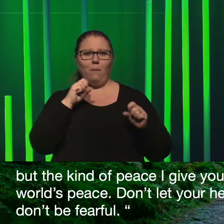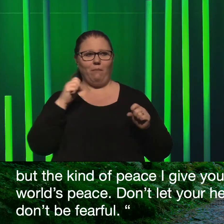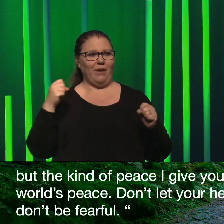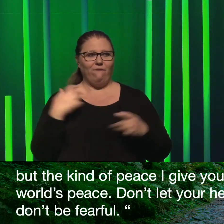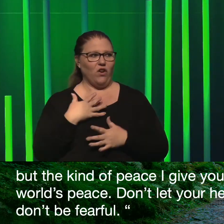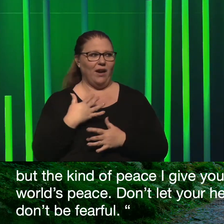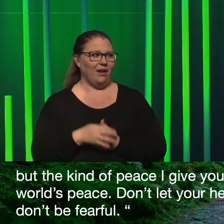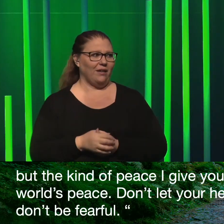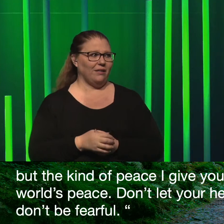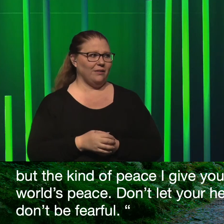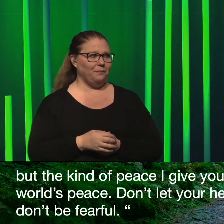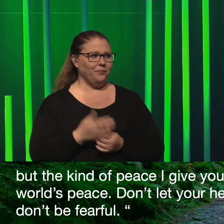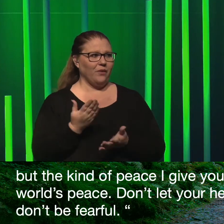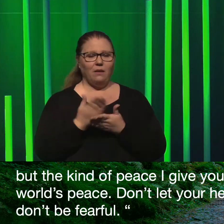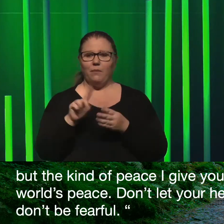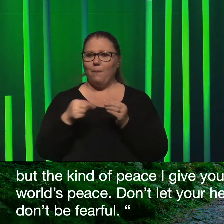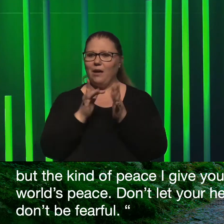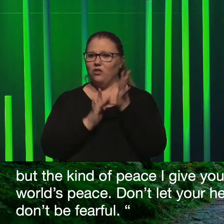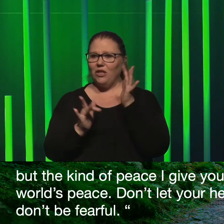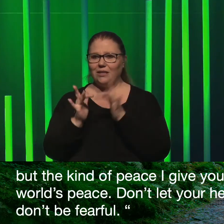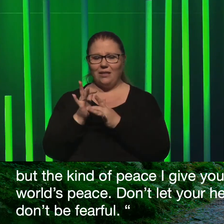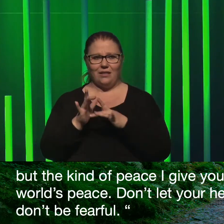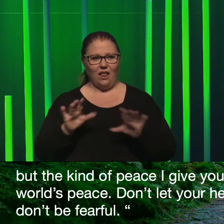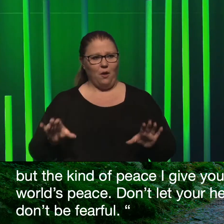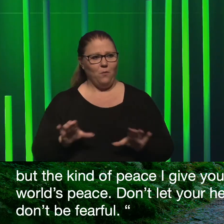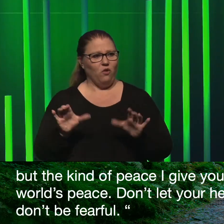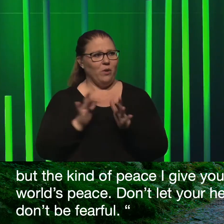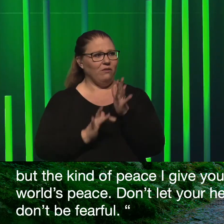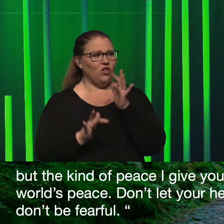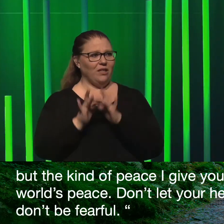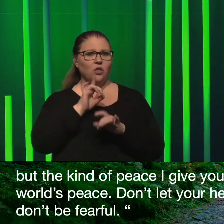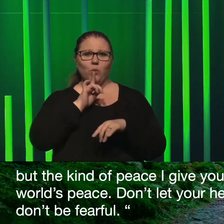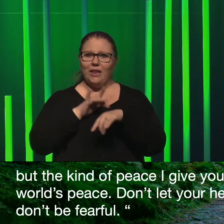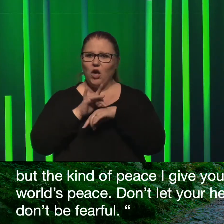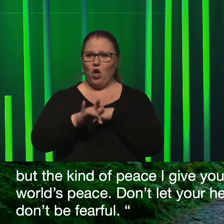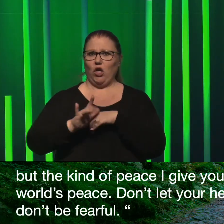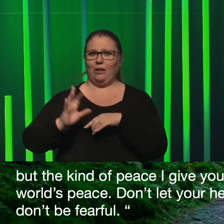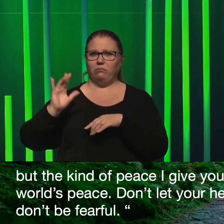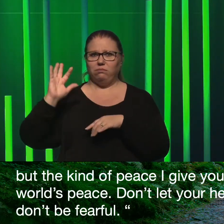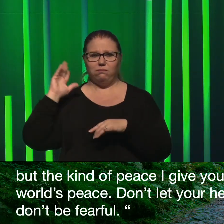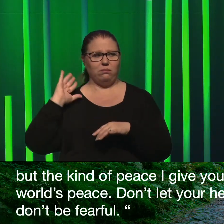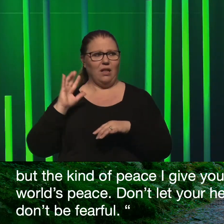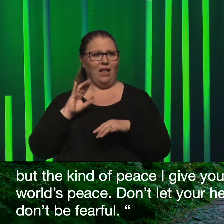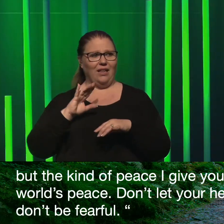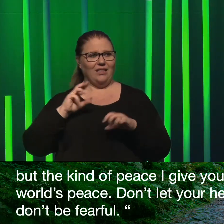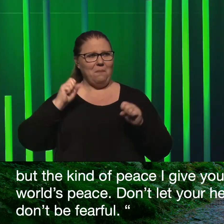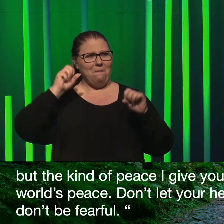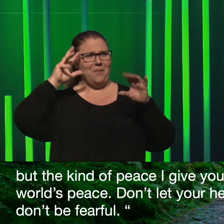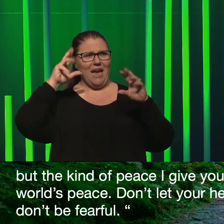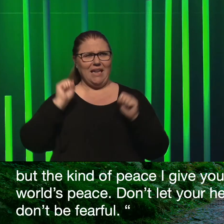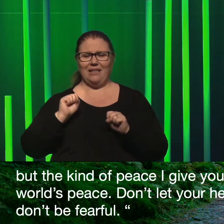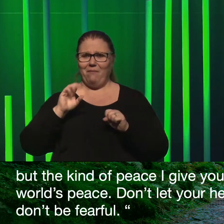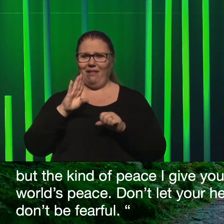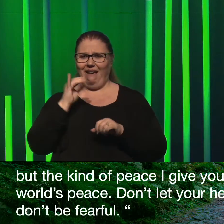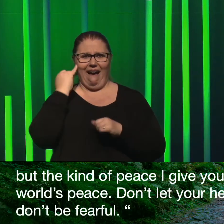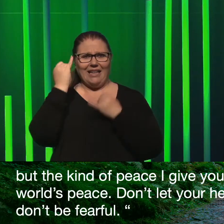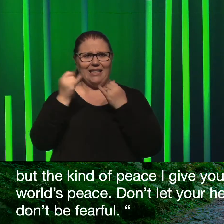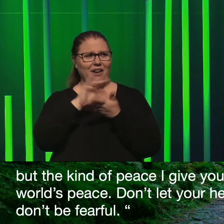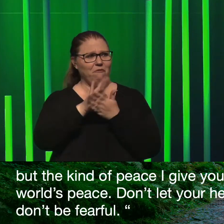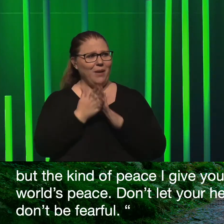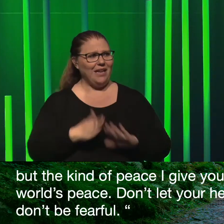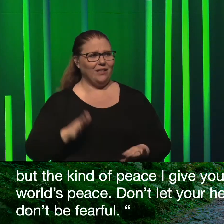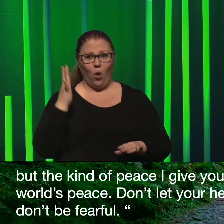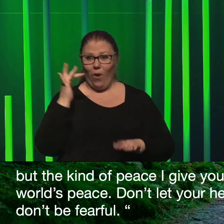about Jesus and the whole movement of Jesus very early on that was enamored by this idea of peace. And it probably comes because the